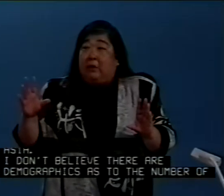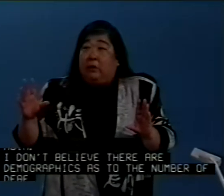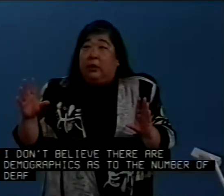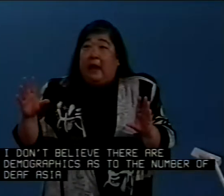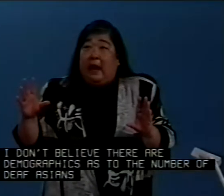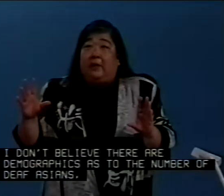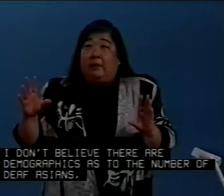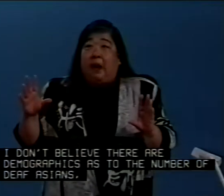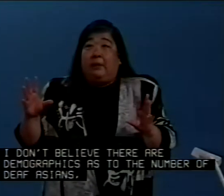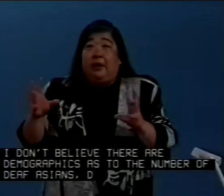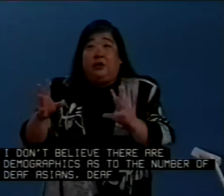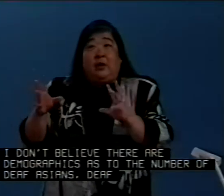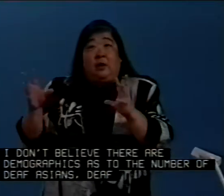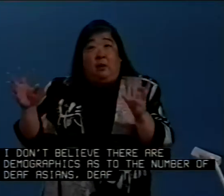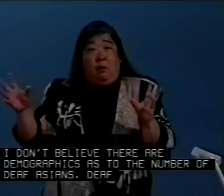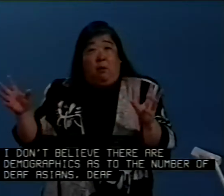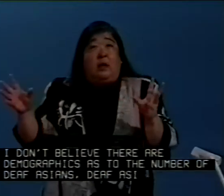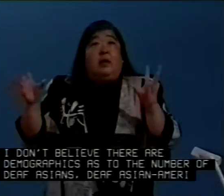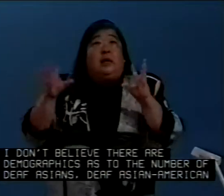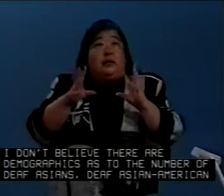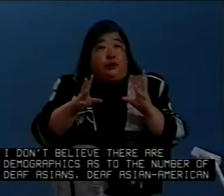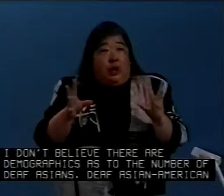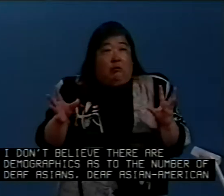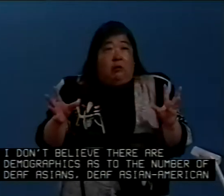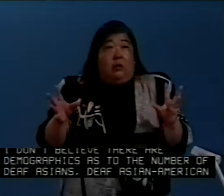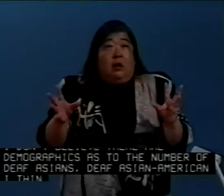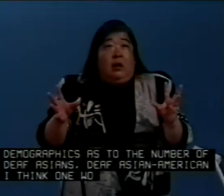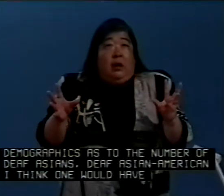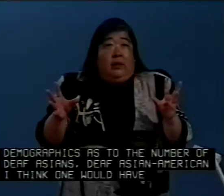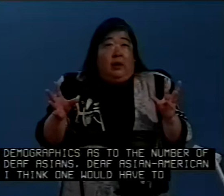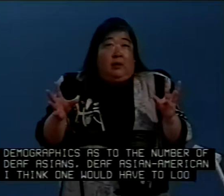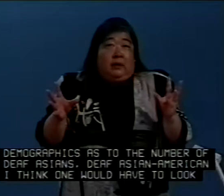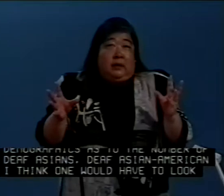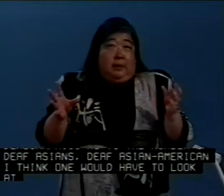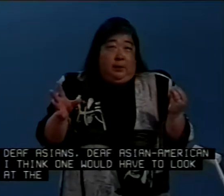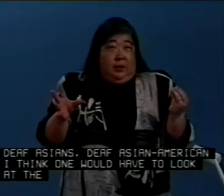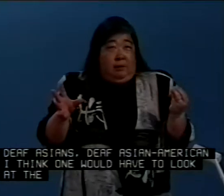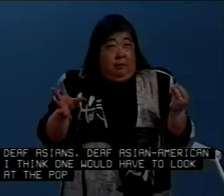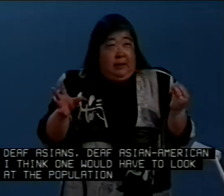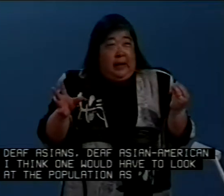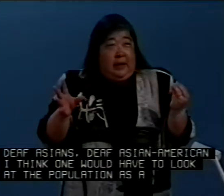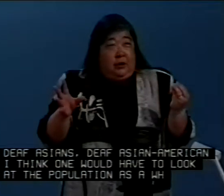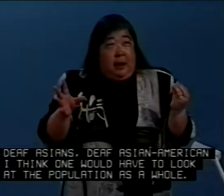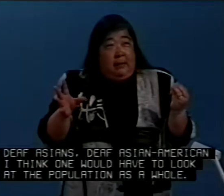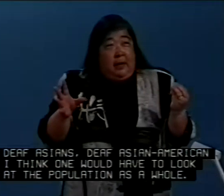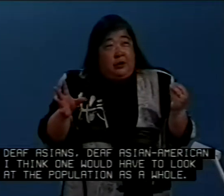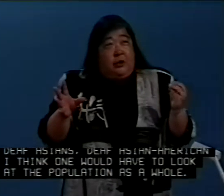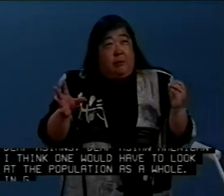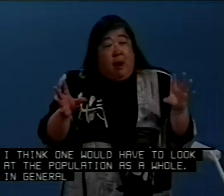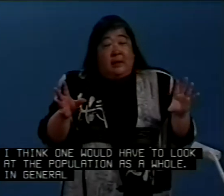look at the population as a whole. In general, there is computed to the Asian population comprises